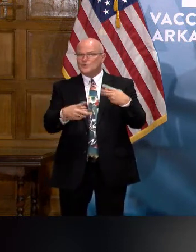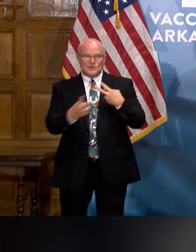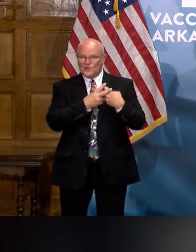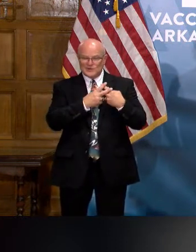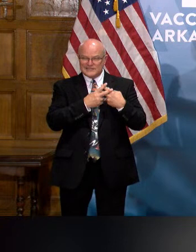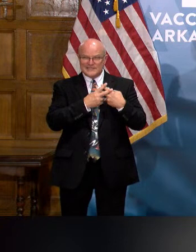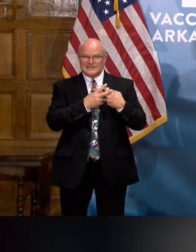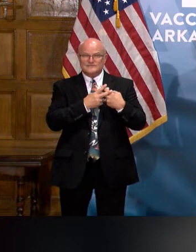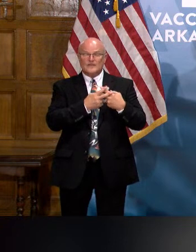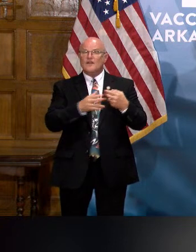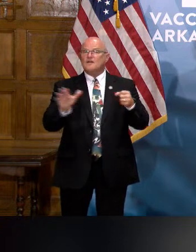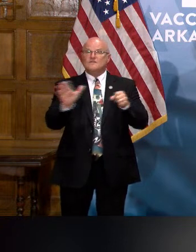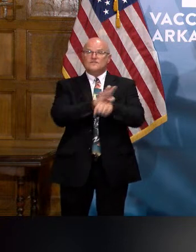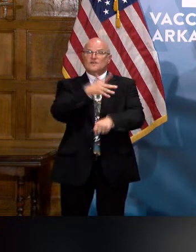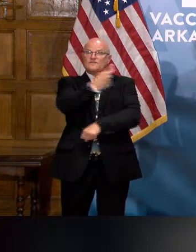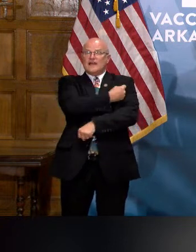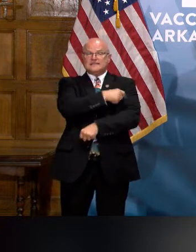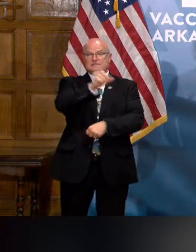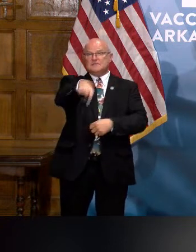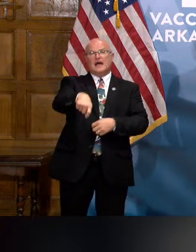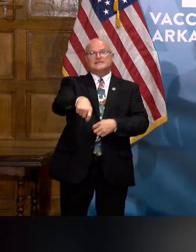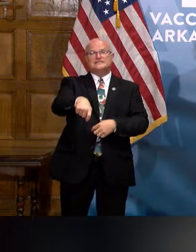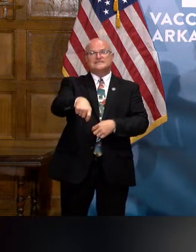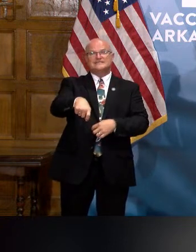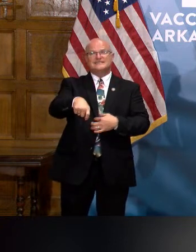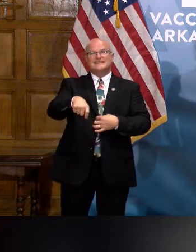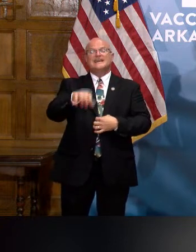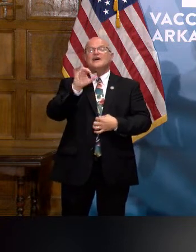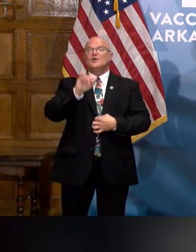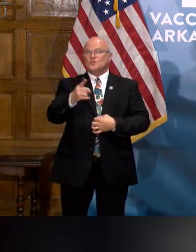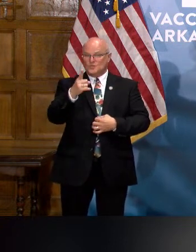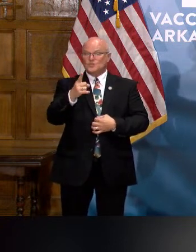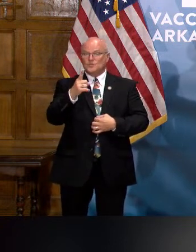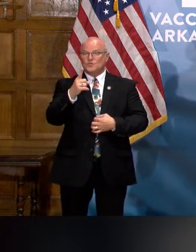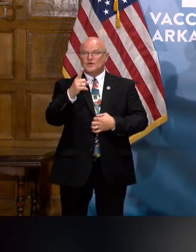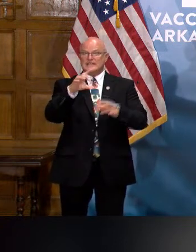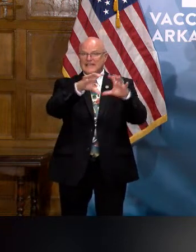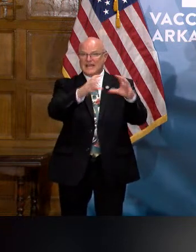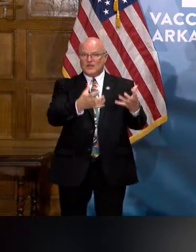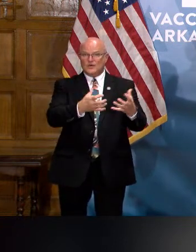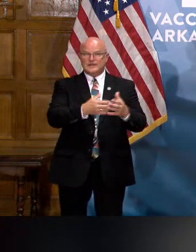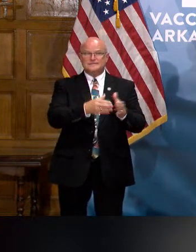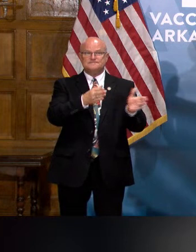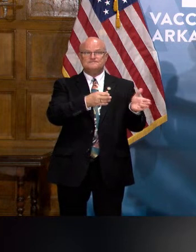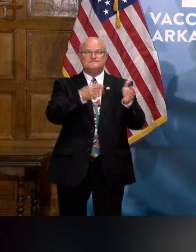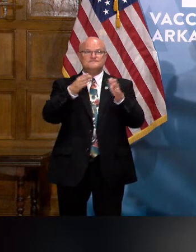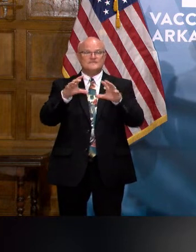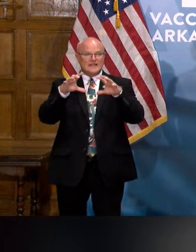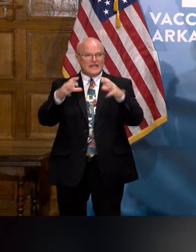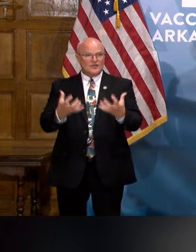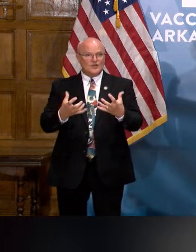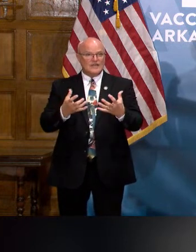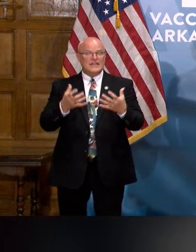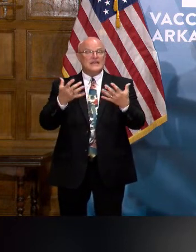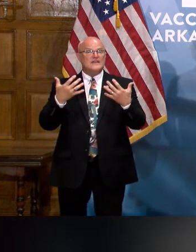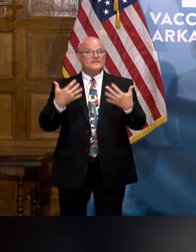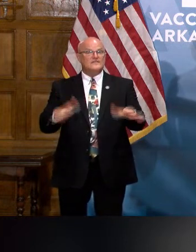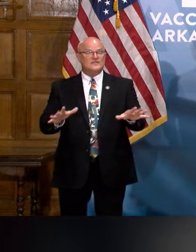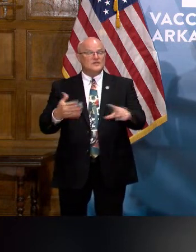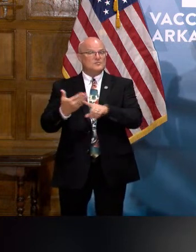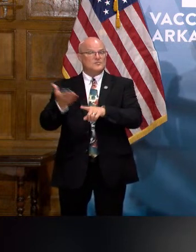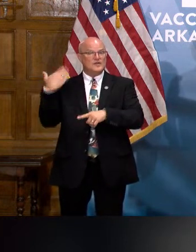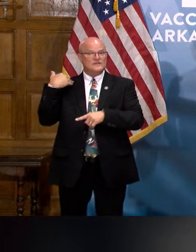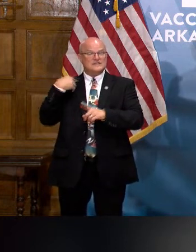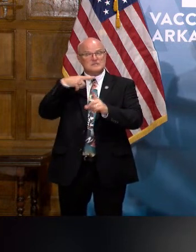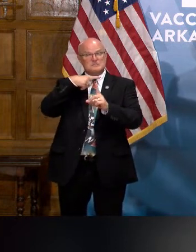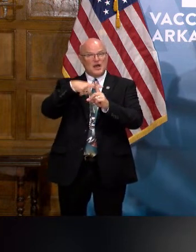quarantine, you get fully vaccinated. And that's one category. And then secondly, if you've been